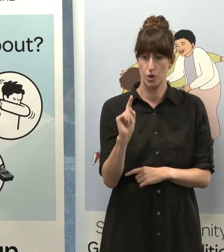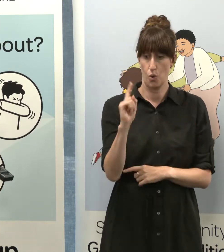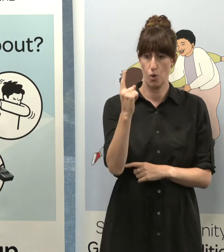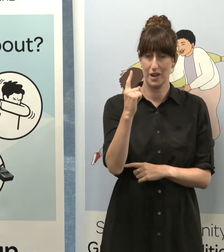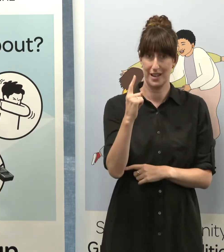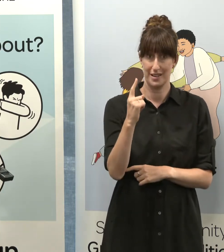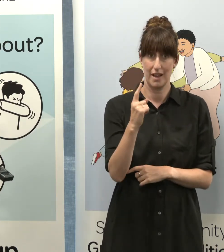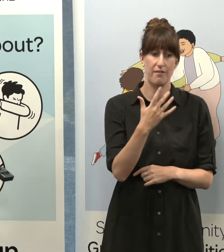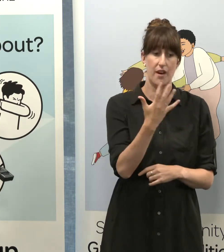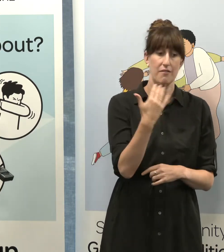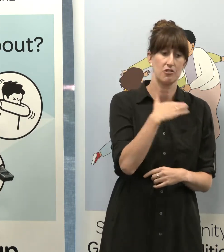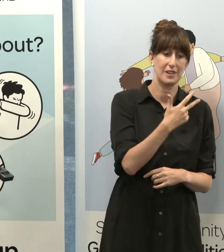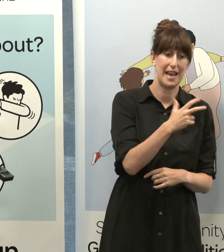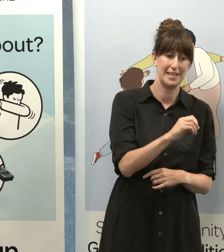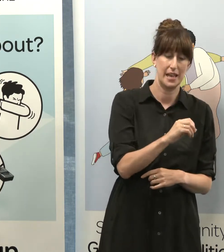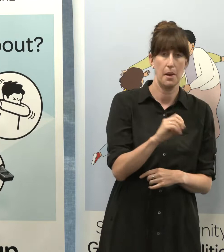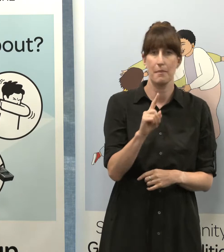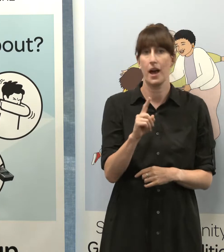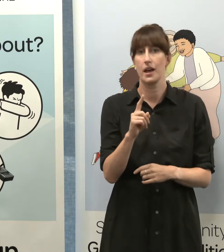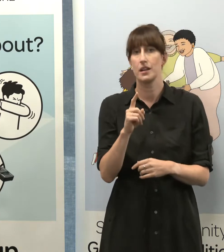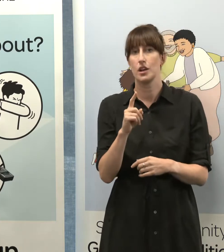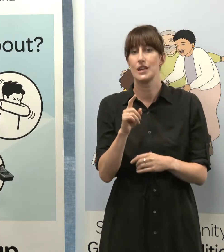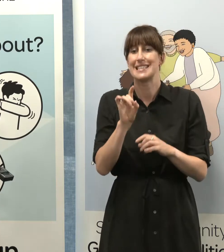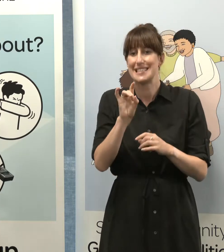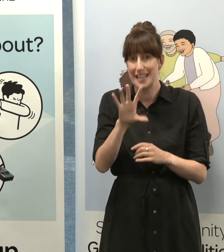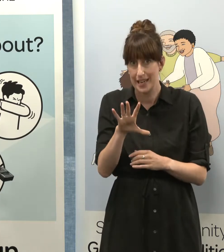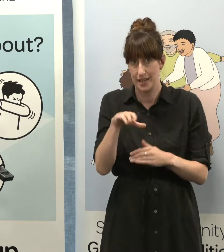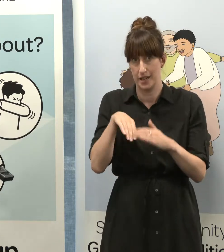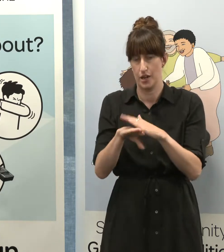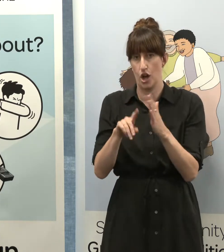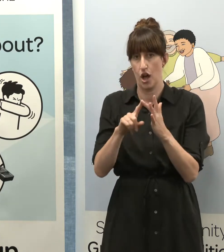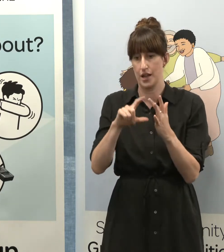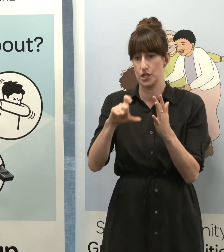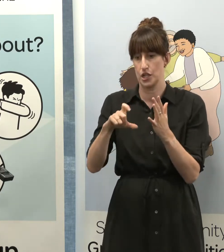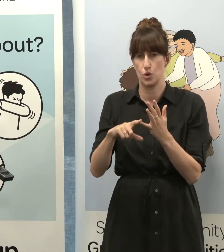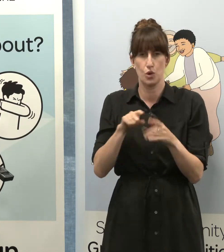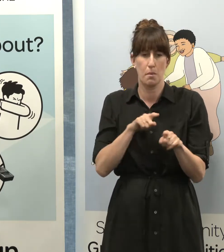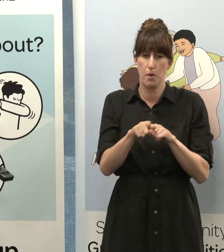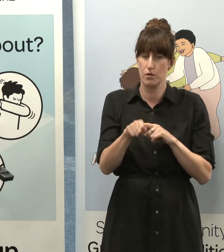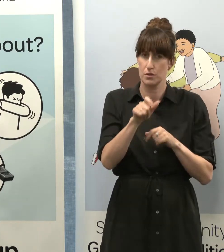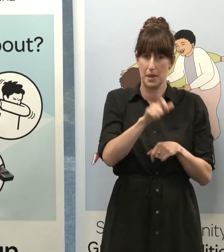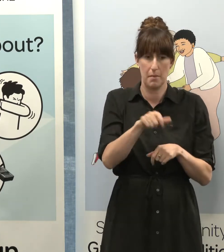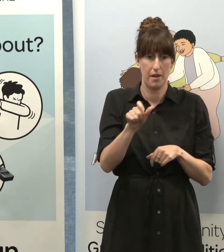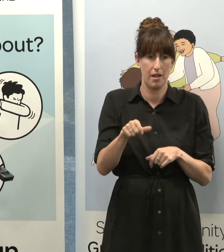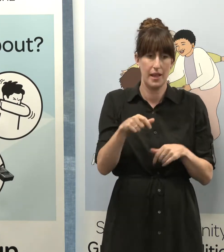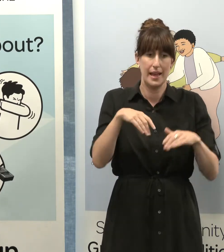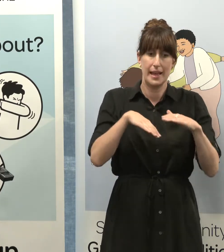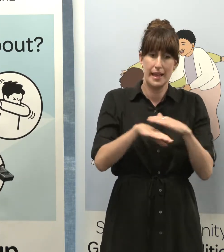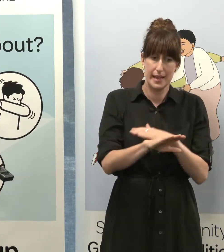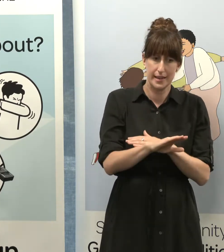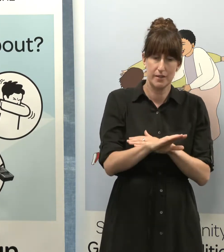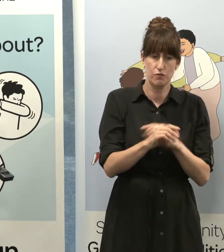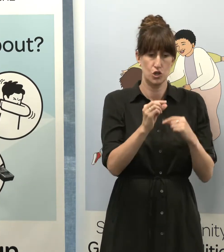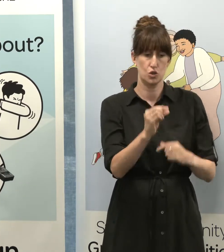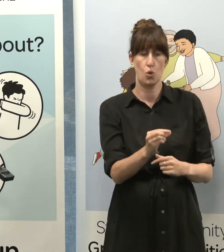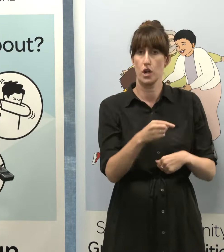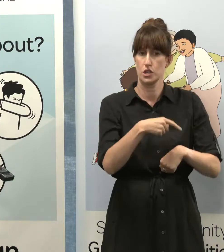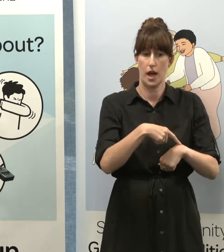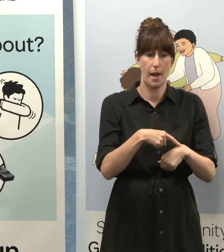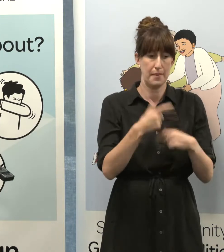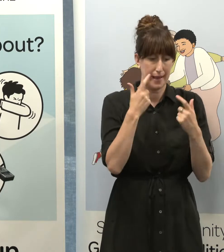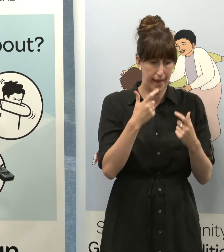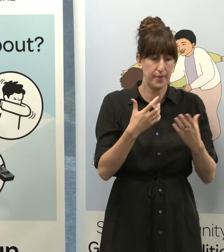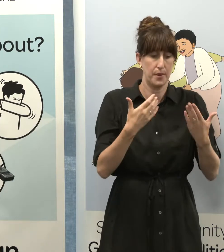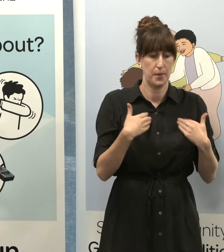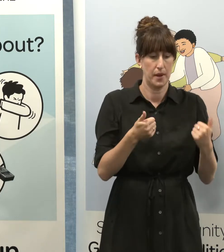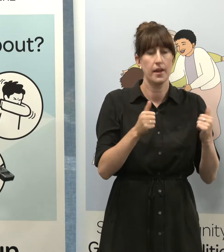580 admissions, only 10 are in ICU. So most people are requiring just ward level care and for a short period. And why are they